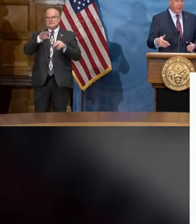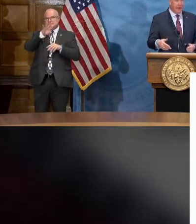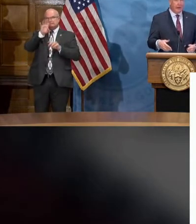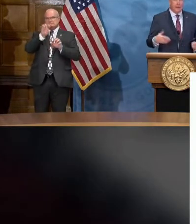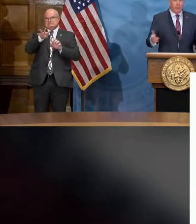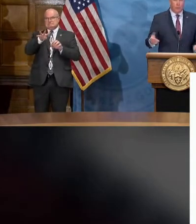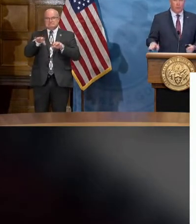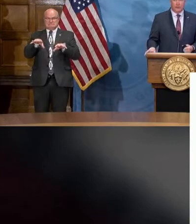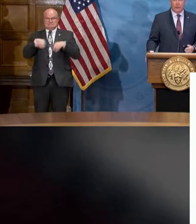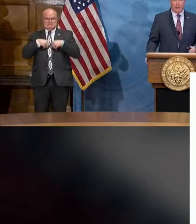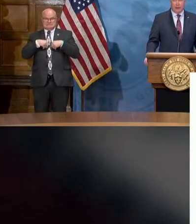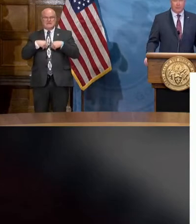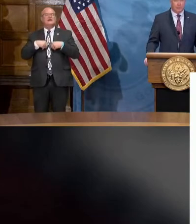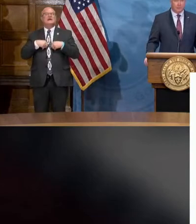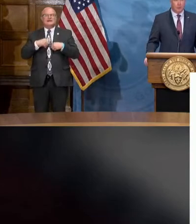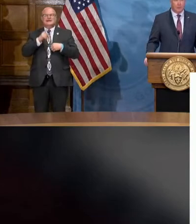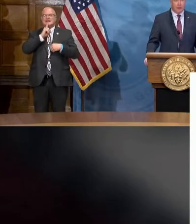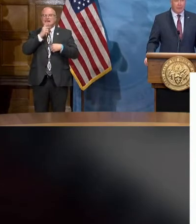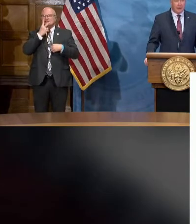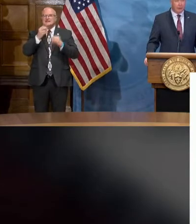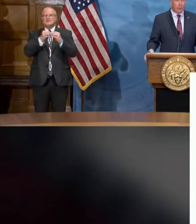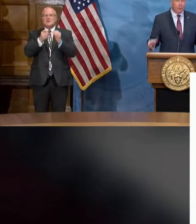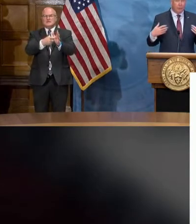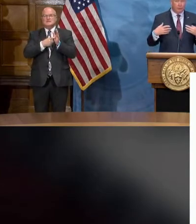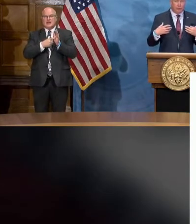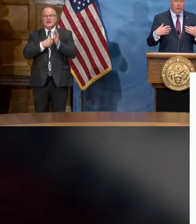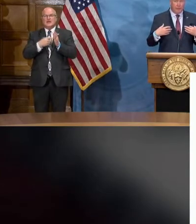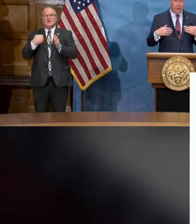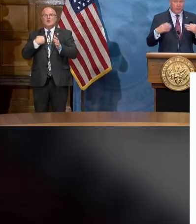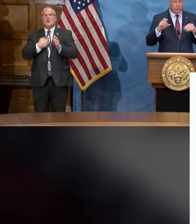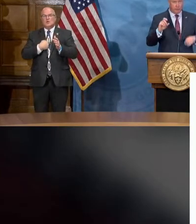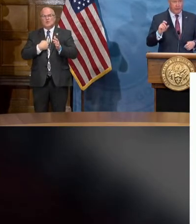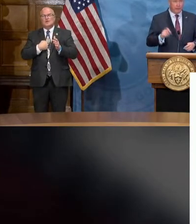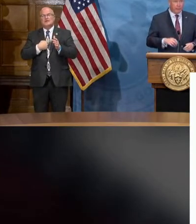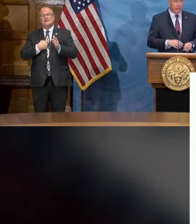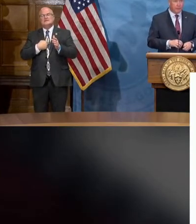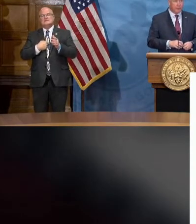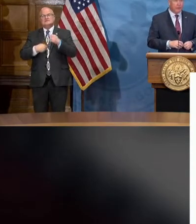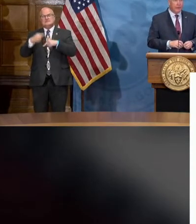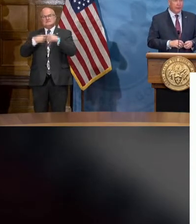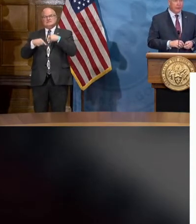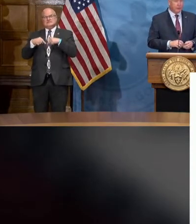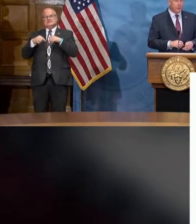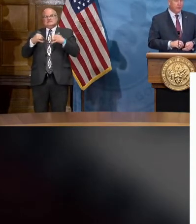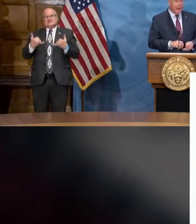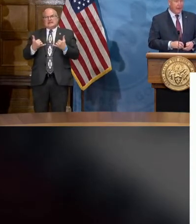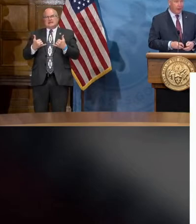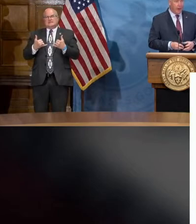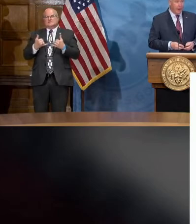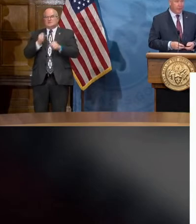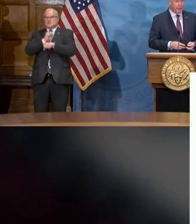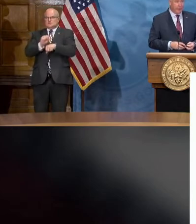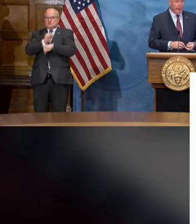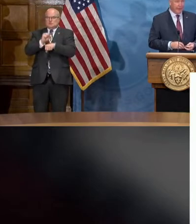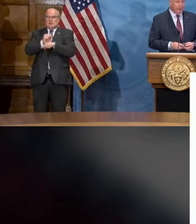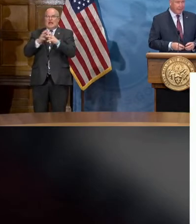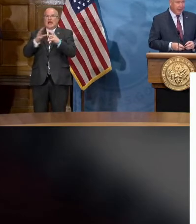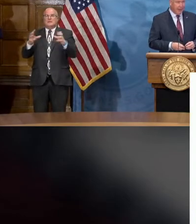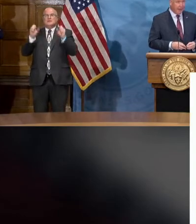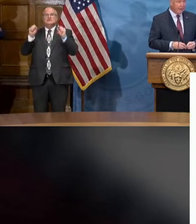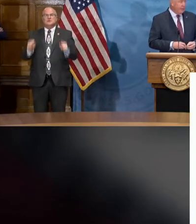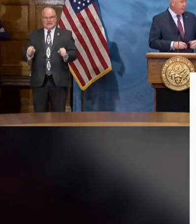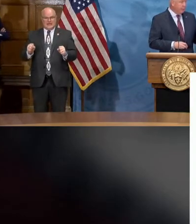take it or not, we're seeing actually there's more demand there. So we've retrieved back. So we're trying to really kind of drill down on how much we can